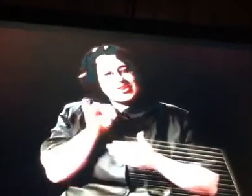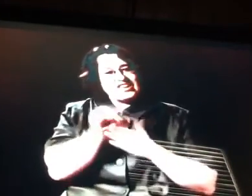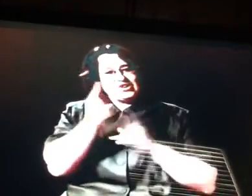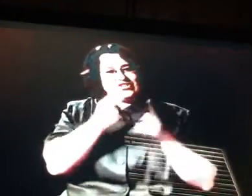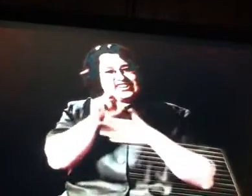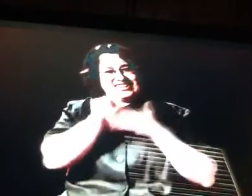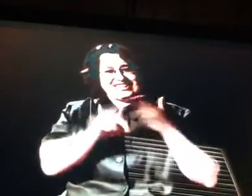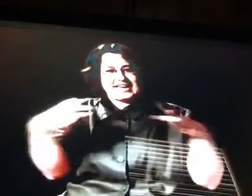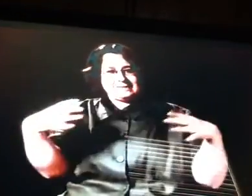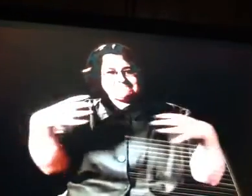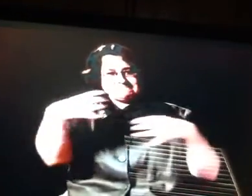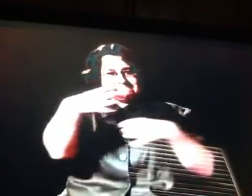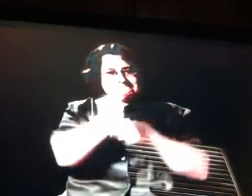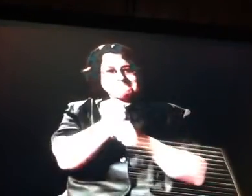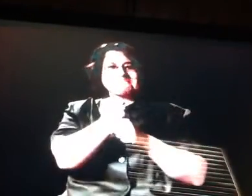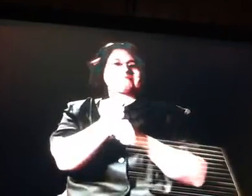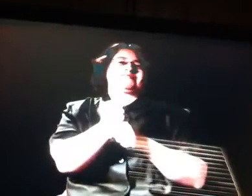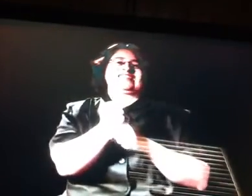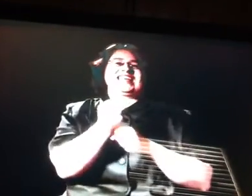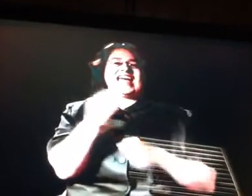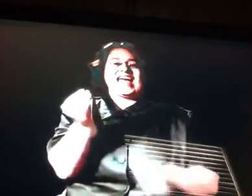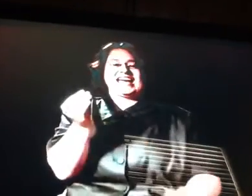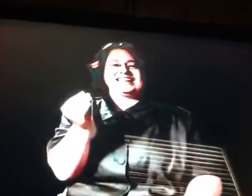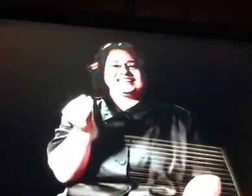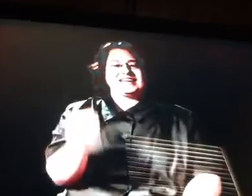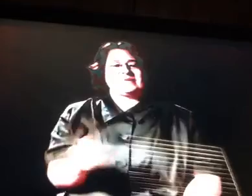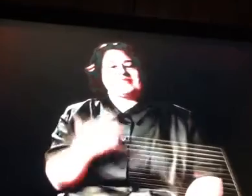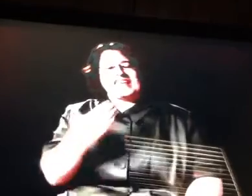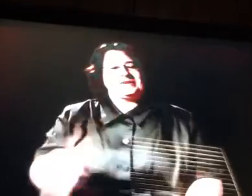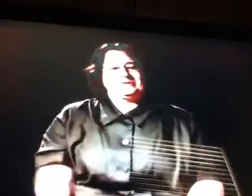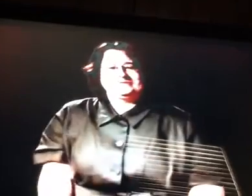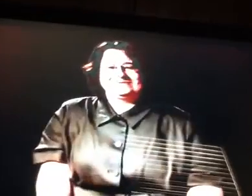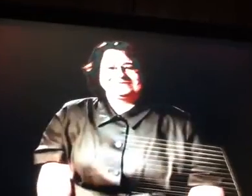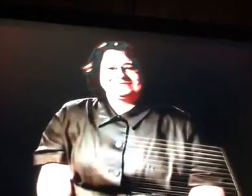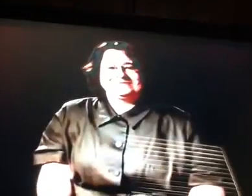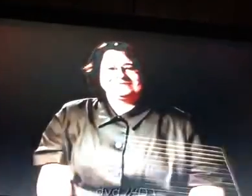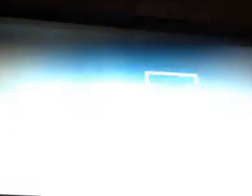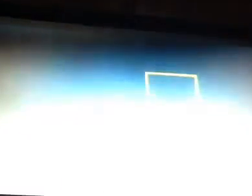So that's universal design in a summary, and thank you.